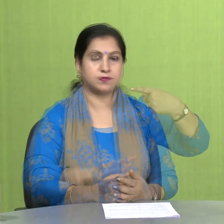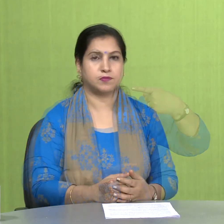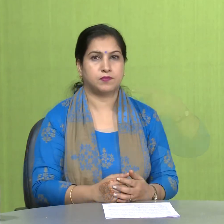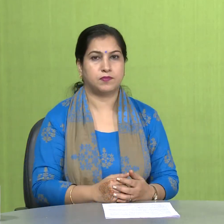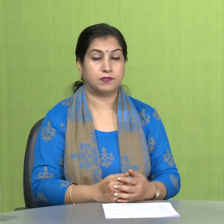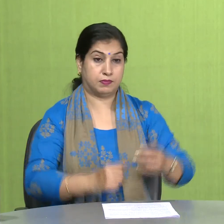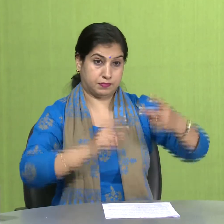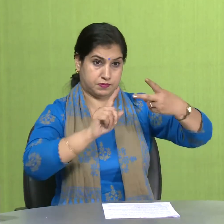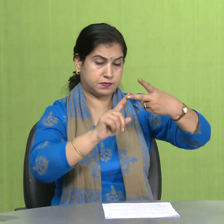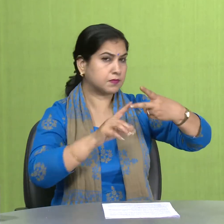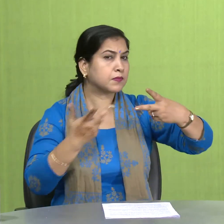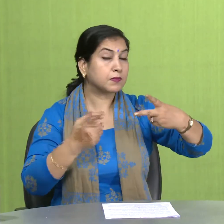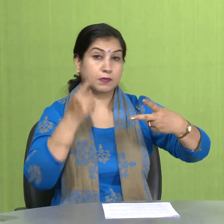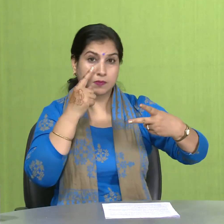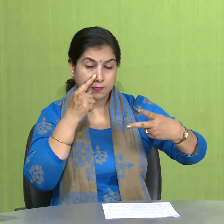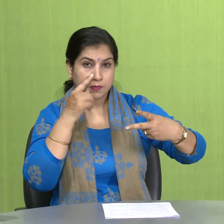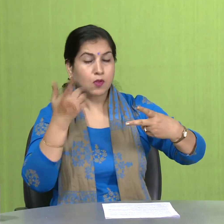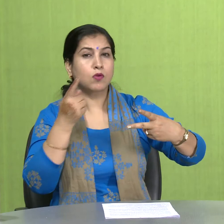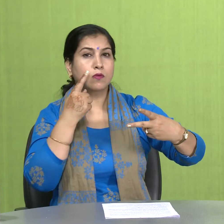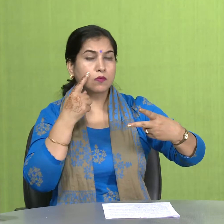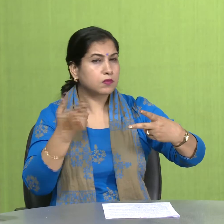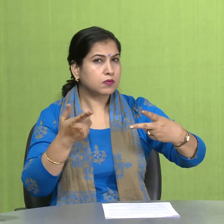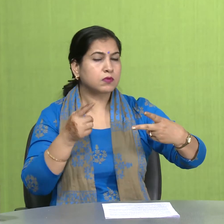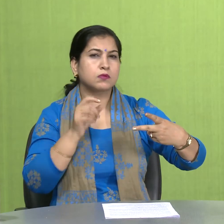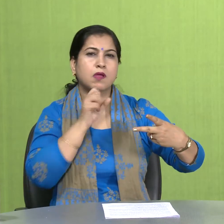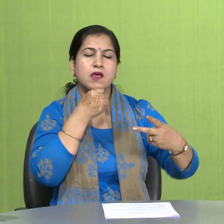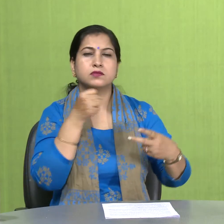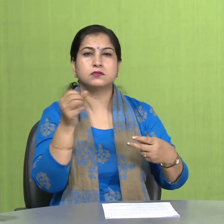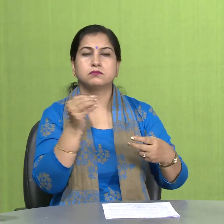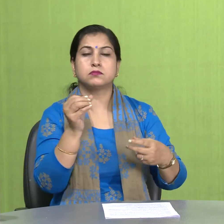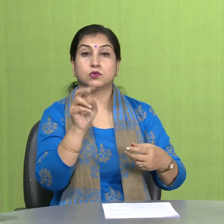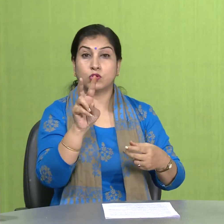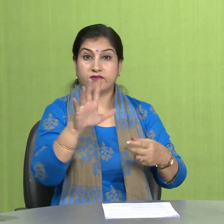He or she should be at least 25 years of age.